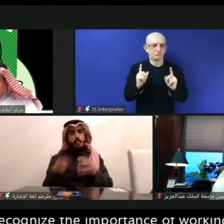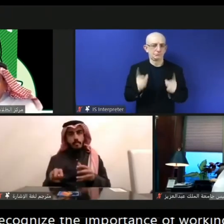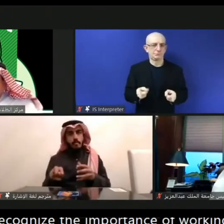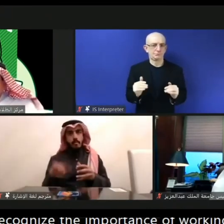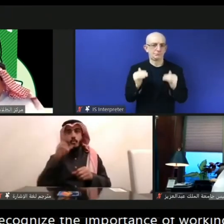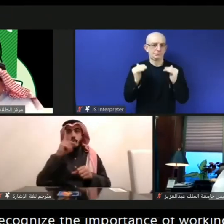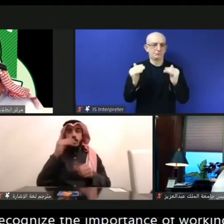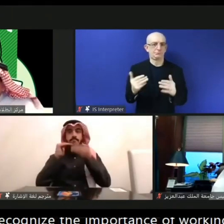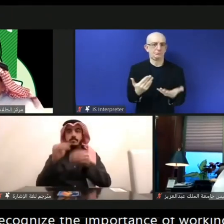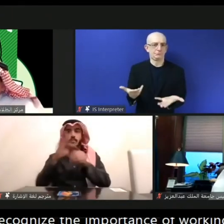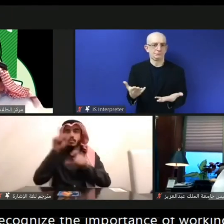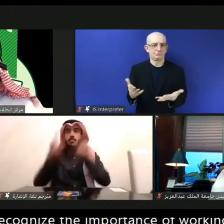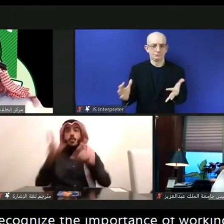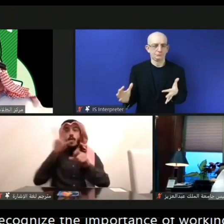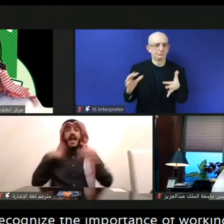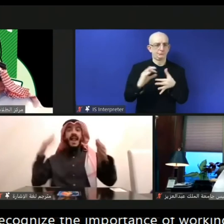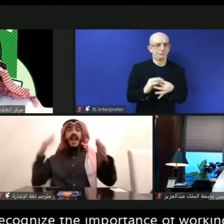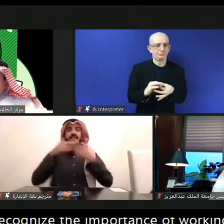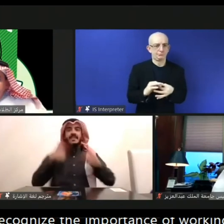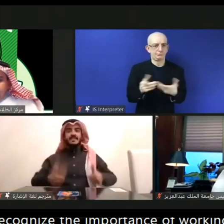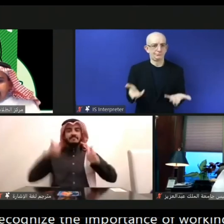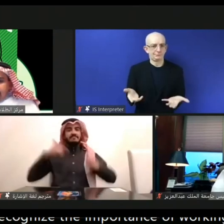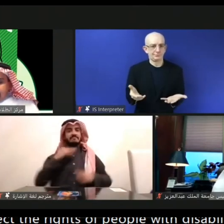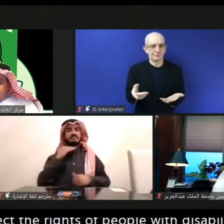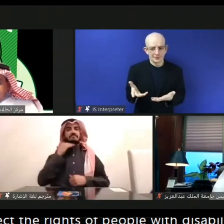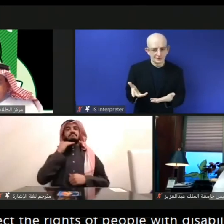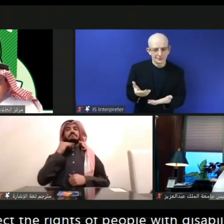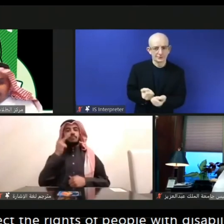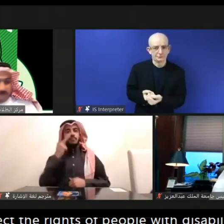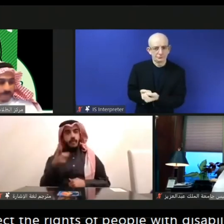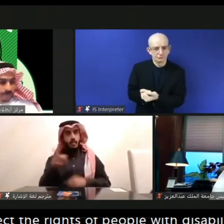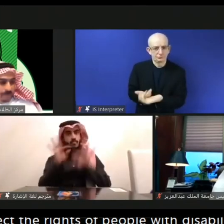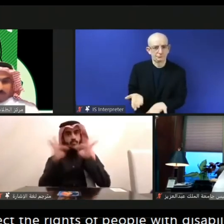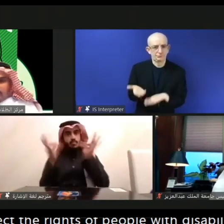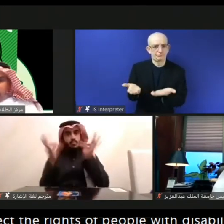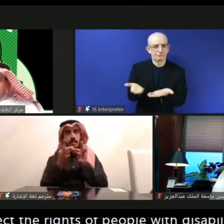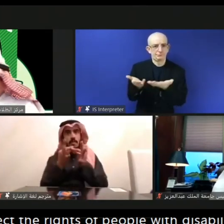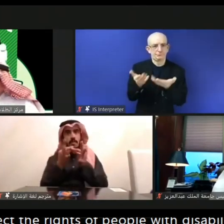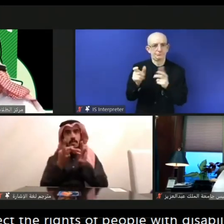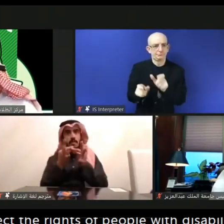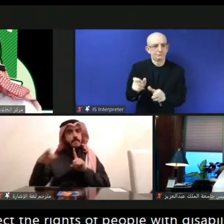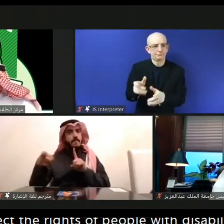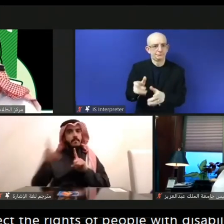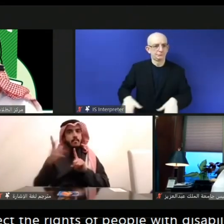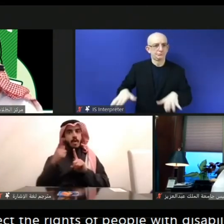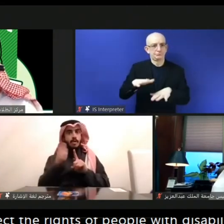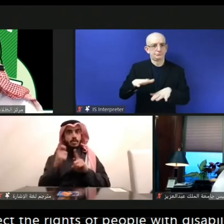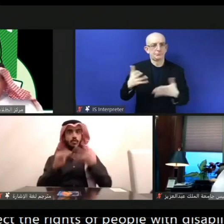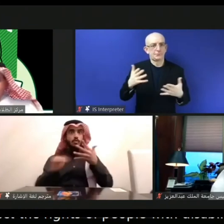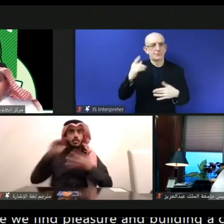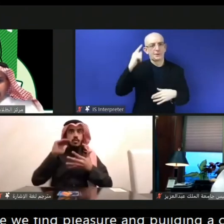pleasure in building a community that understands equality, inclusion, and giving back to their